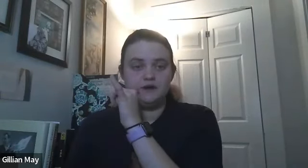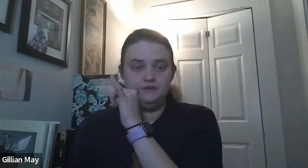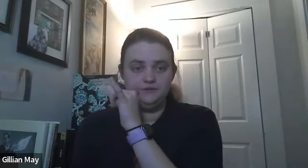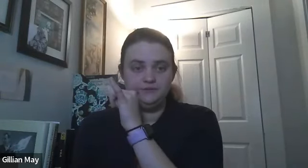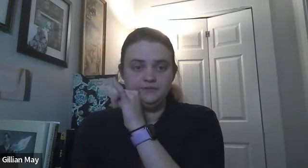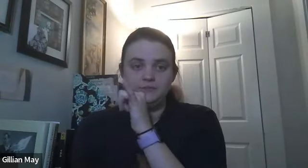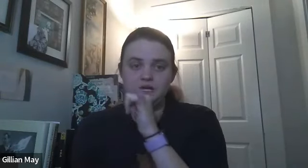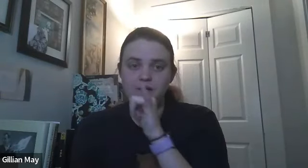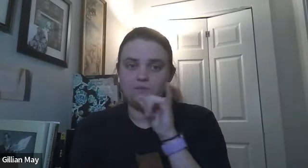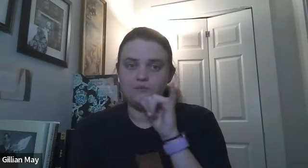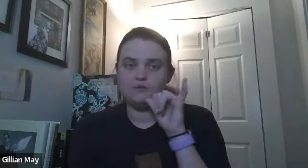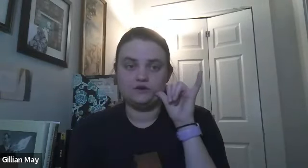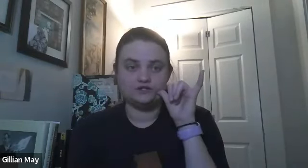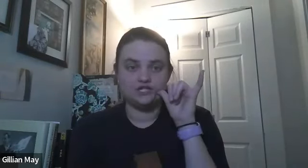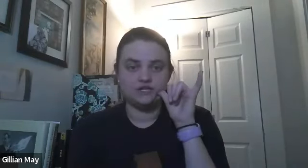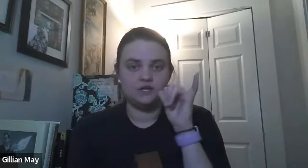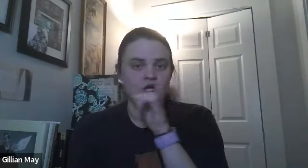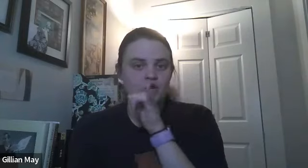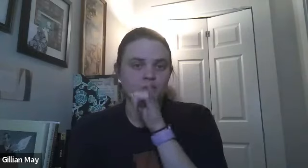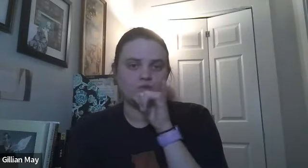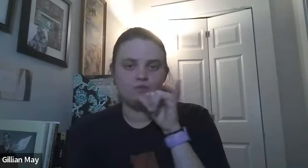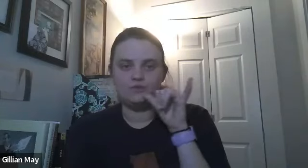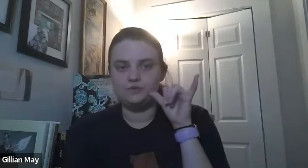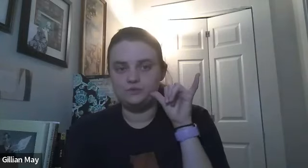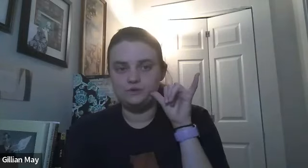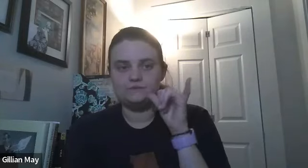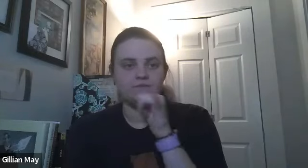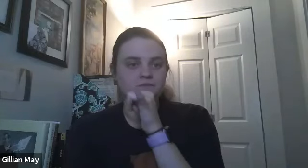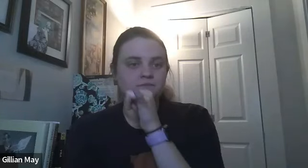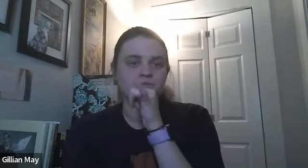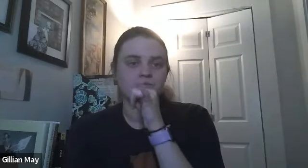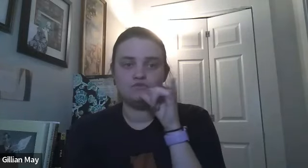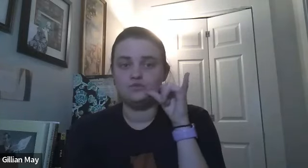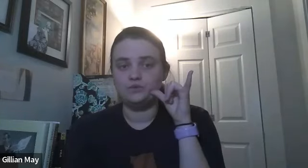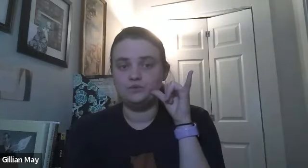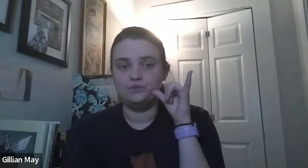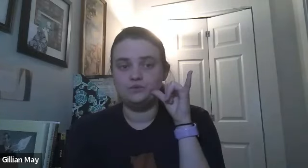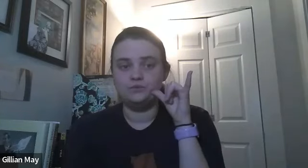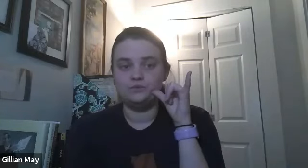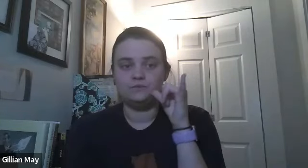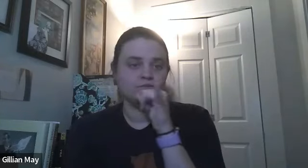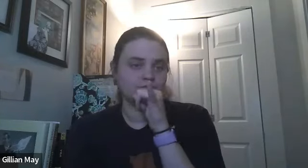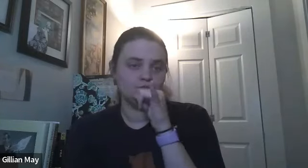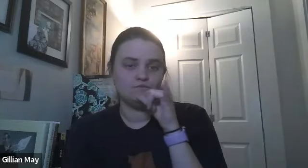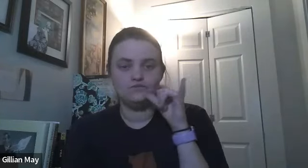mouth and bring it across your chin. Rude. Rude.